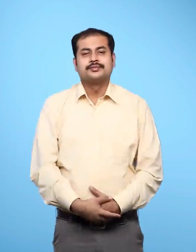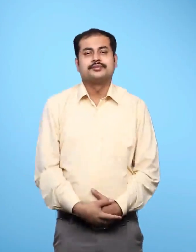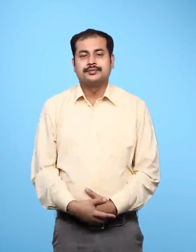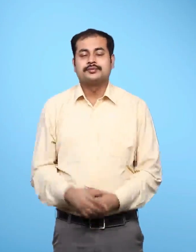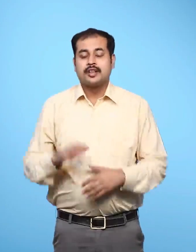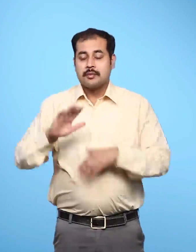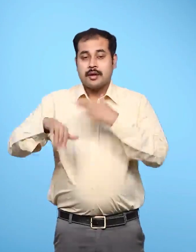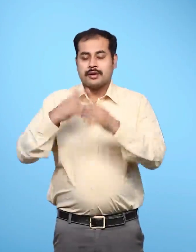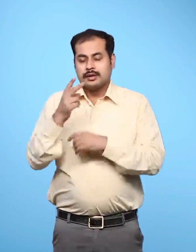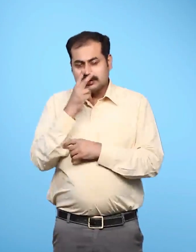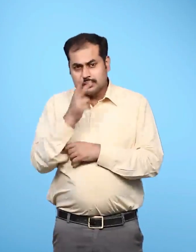What happens?